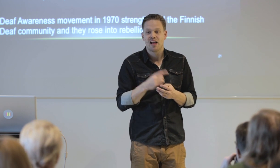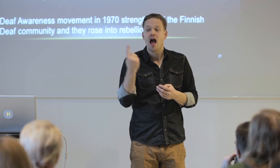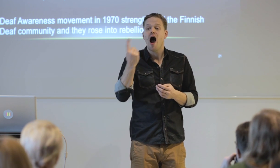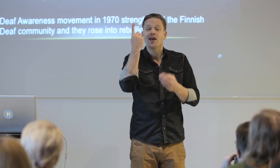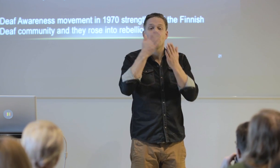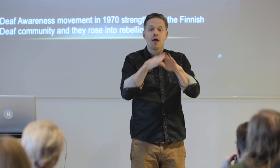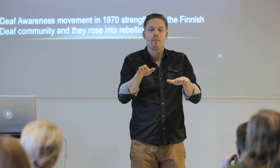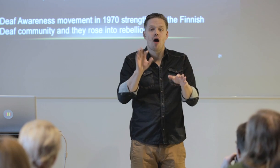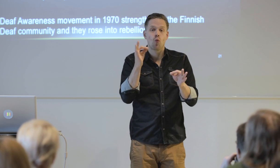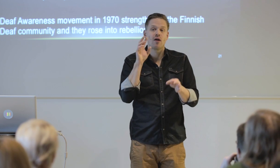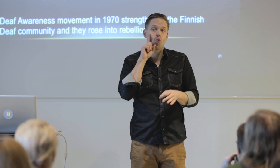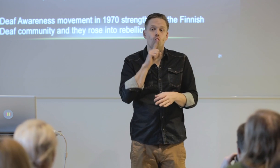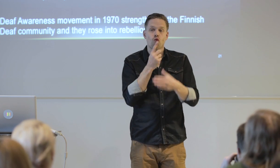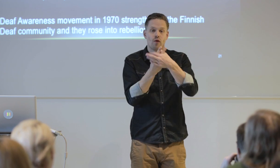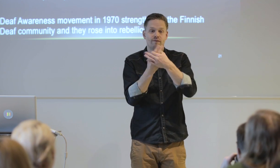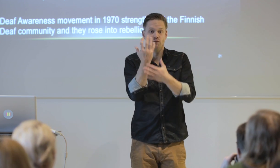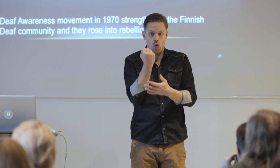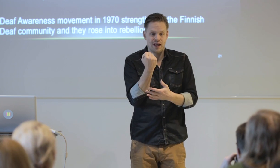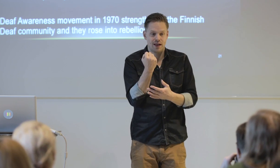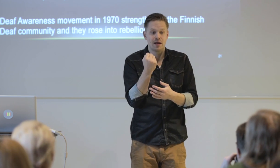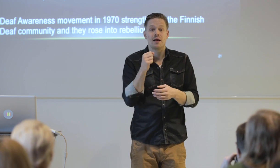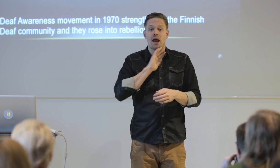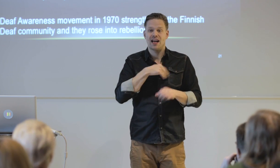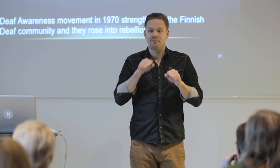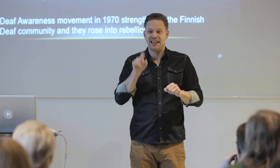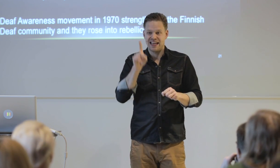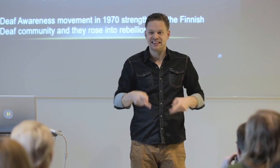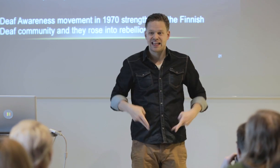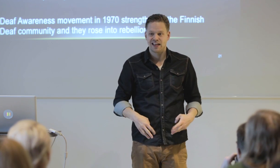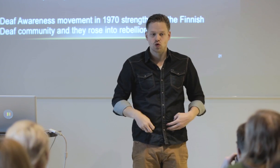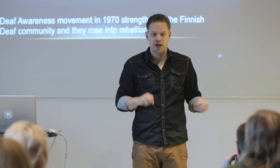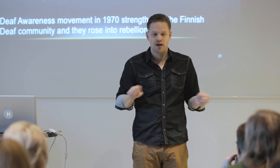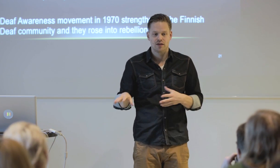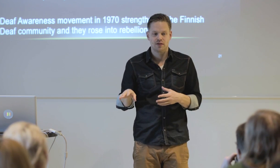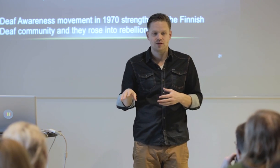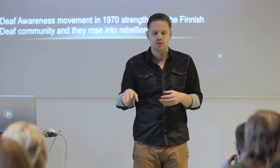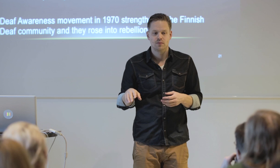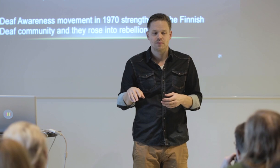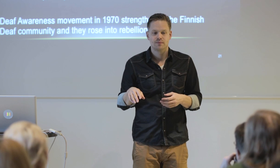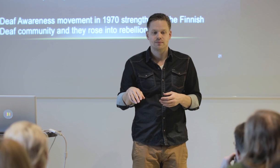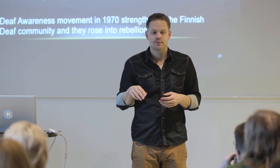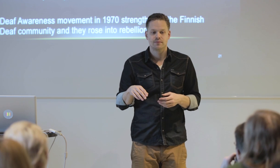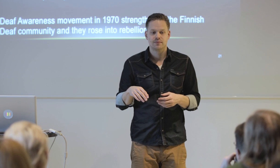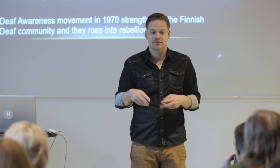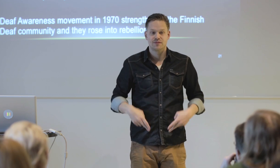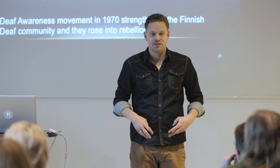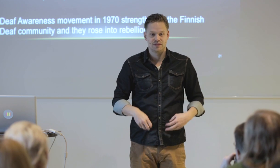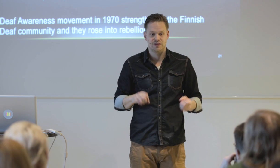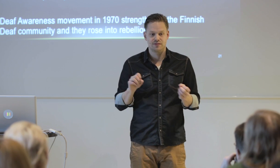The only way to get deaf people to get married, you had to have forced sterilization for the